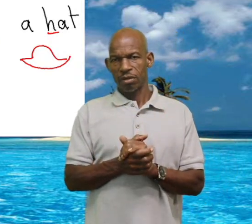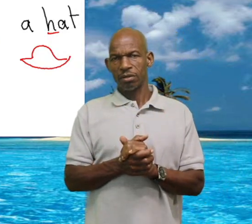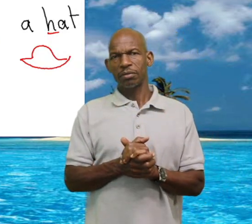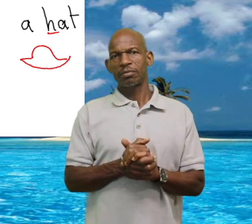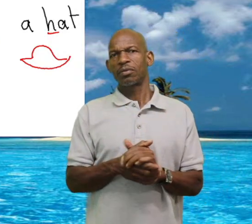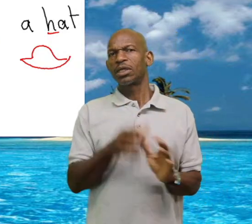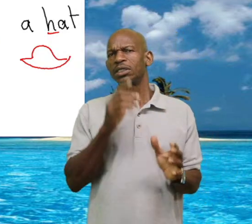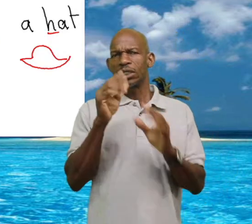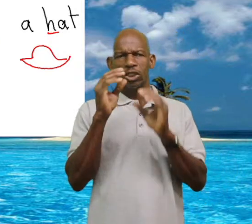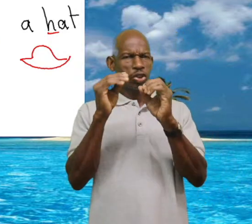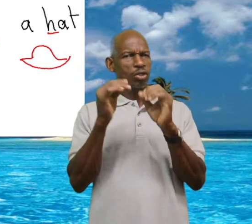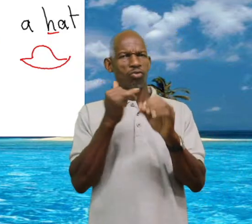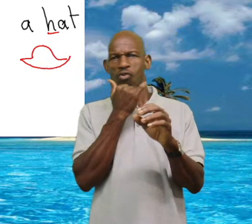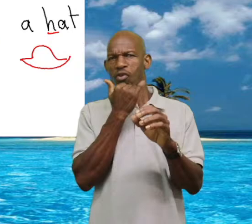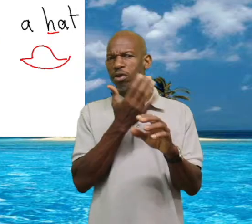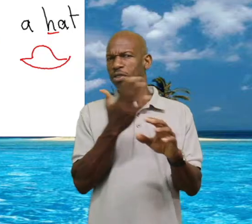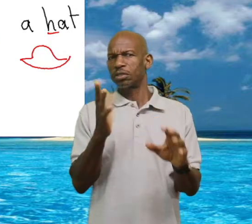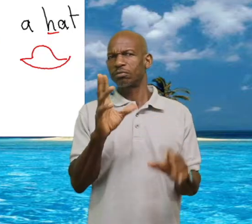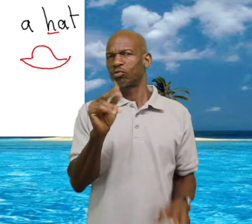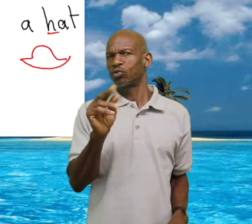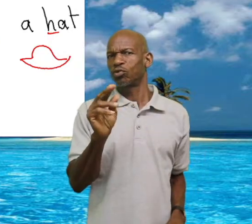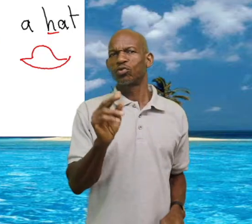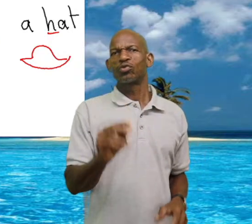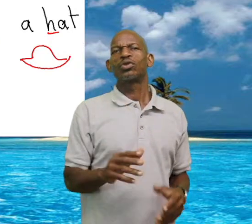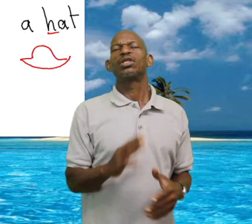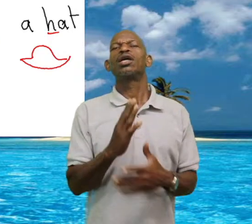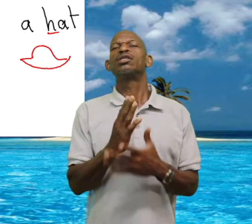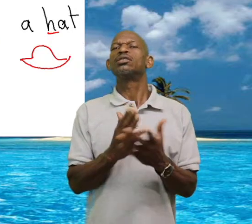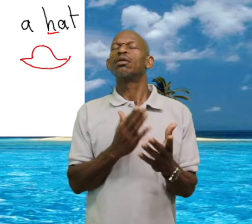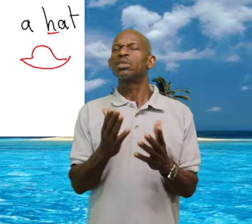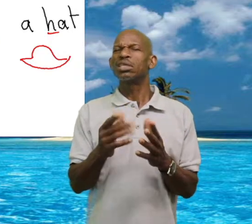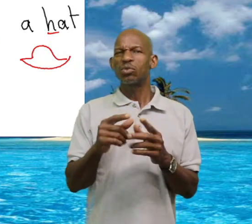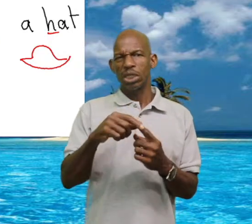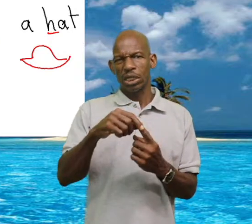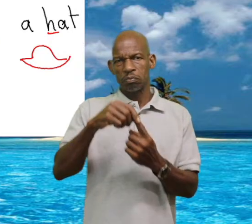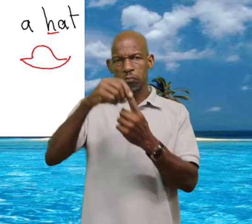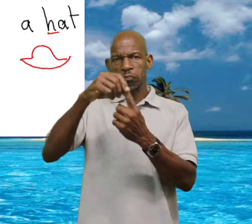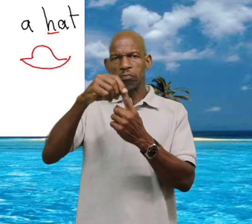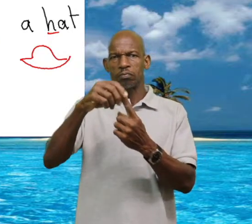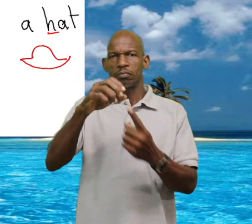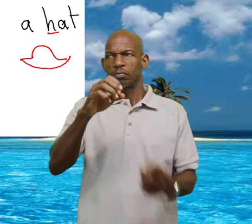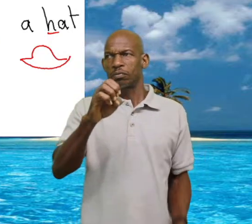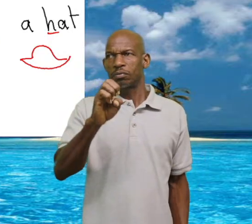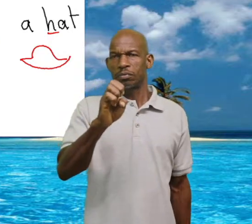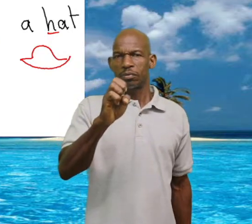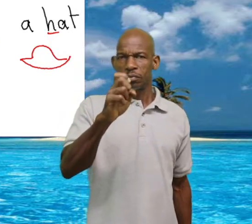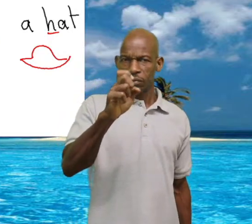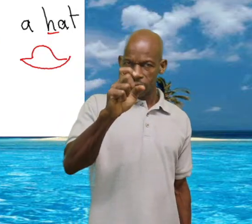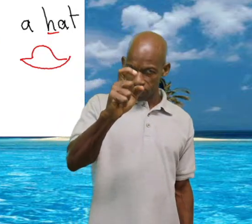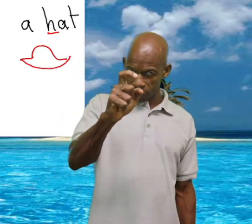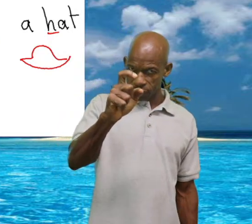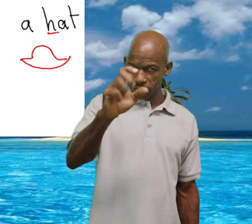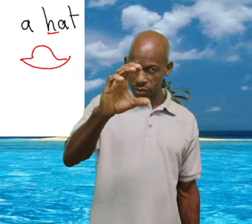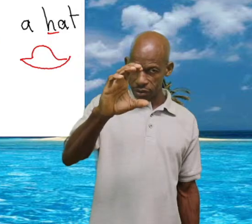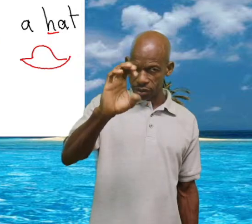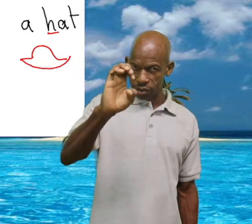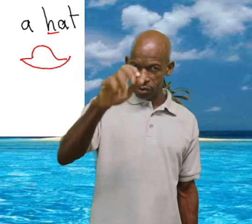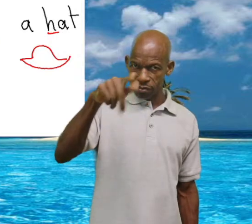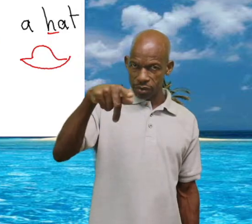wrong thing, it's that there are exceptions to the rules, okay? I brought in this one, and it have other words I can bring up. I don't want to bring up all